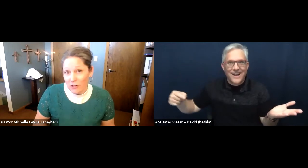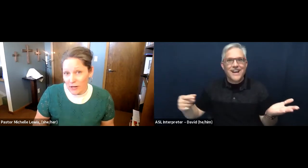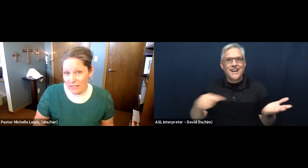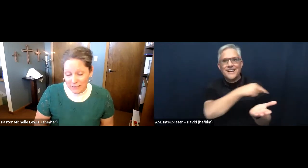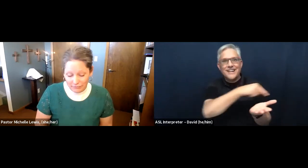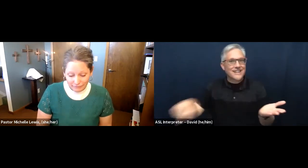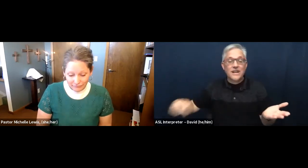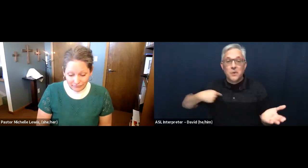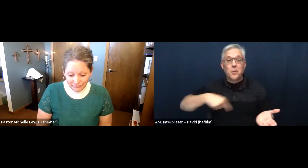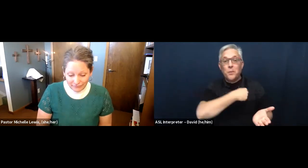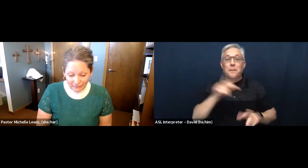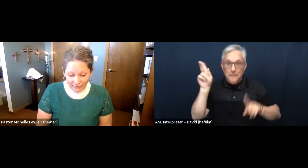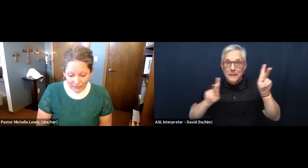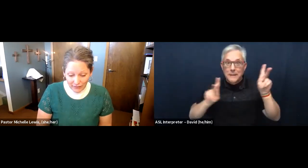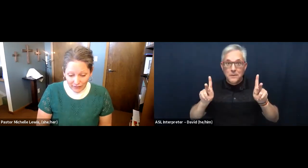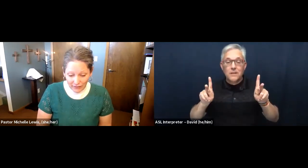these flaws.